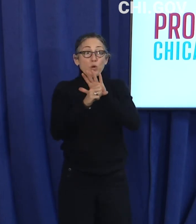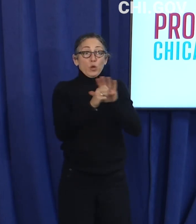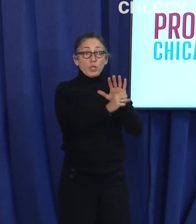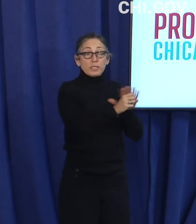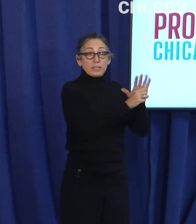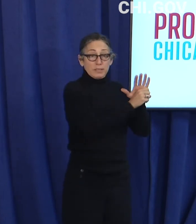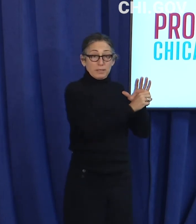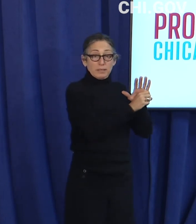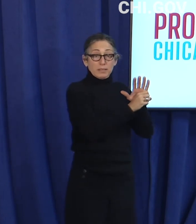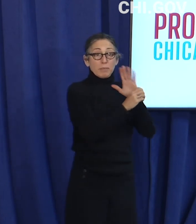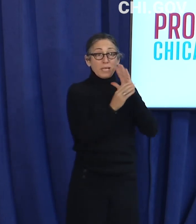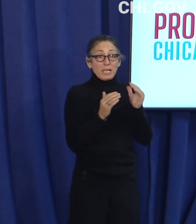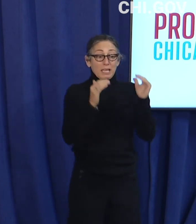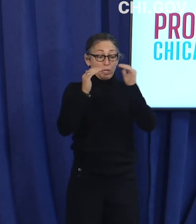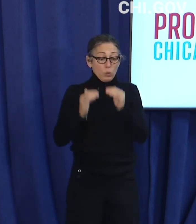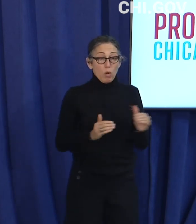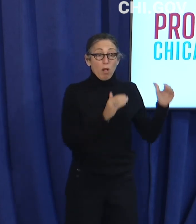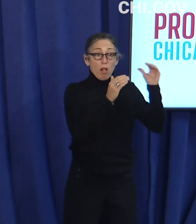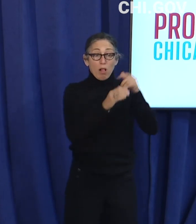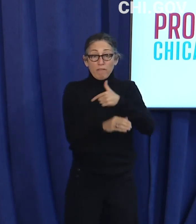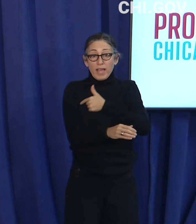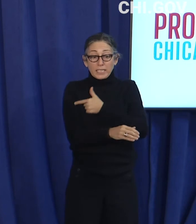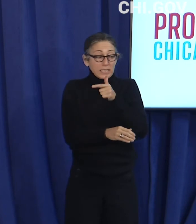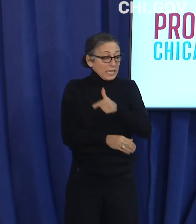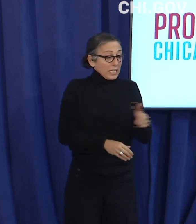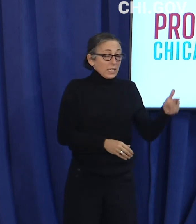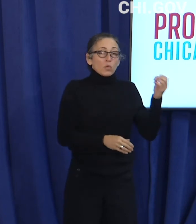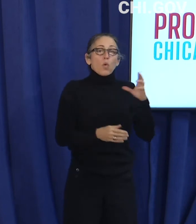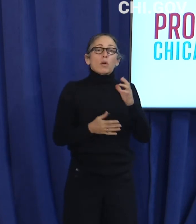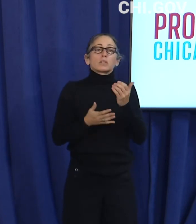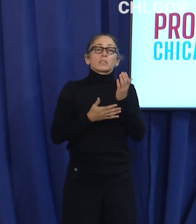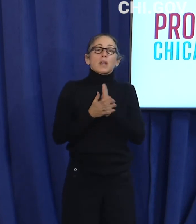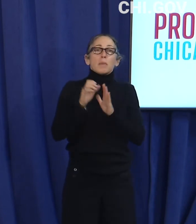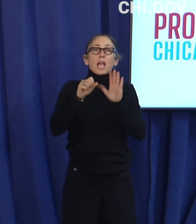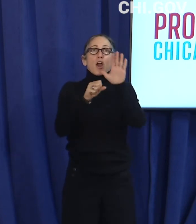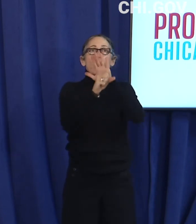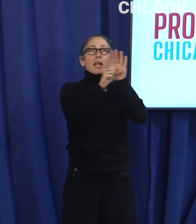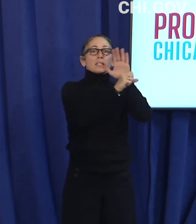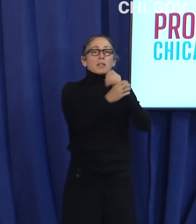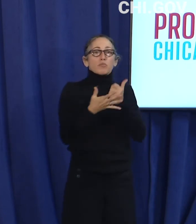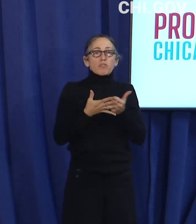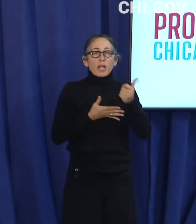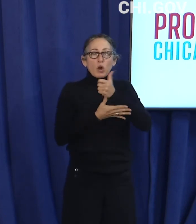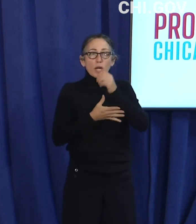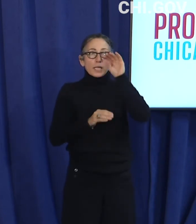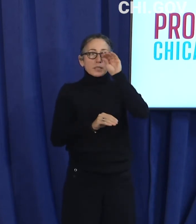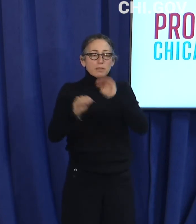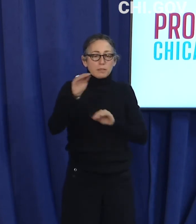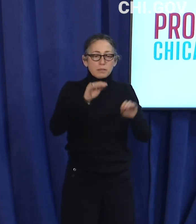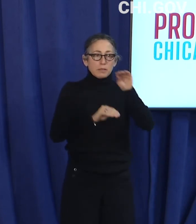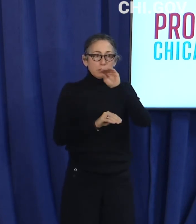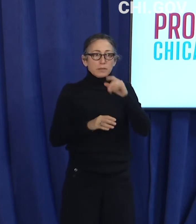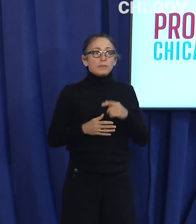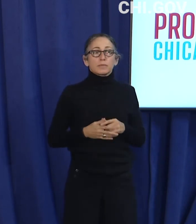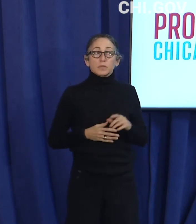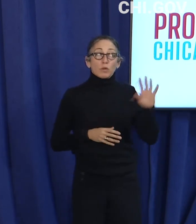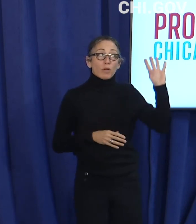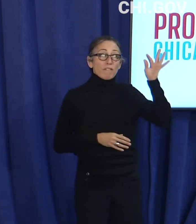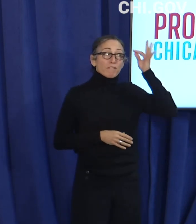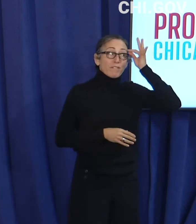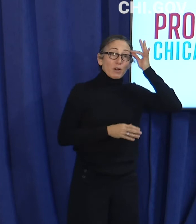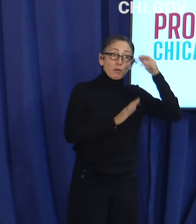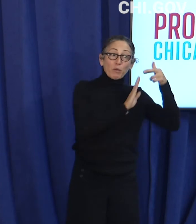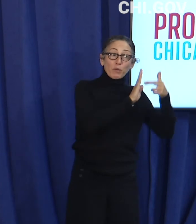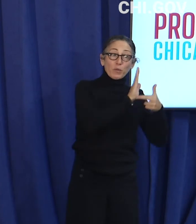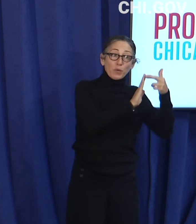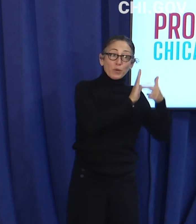hardest hit be prioritized? So again, we have to follow the federal guidance there, and that has not been formally released.